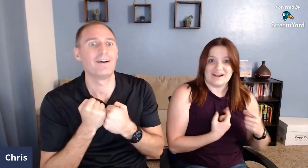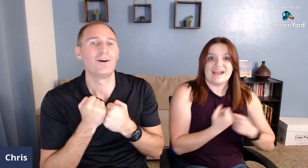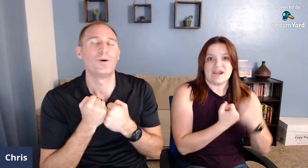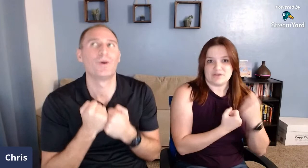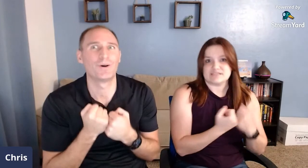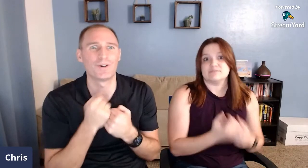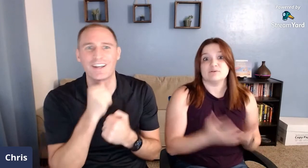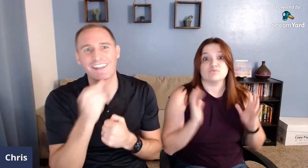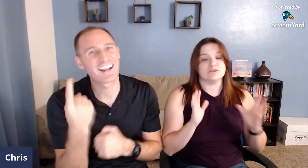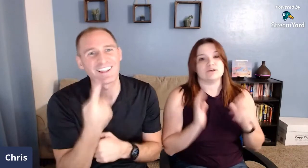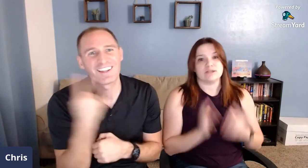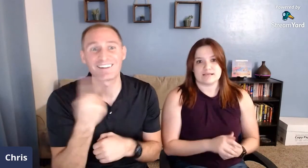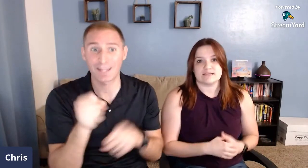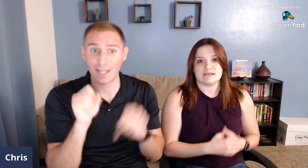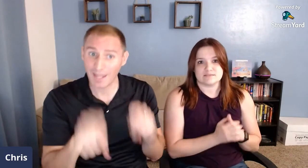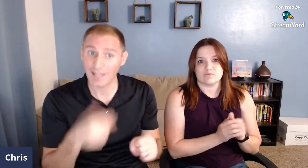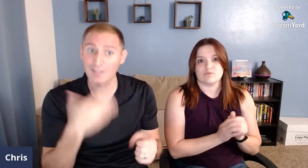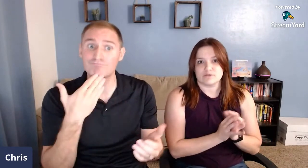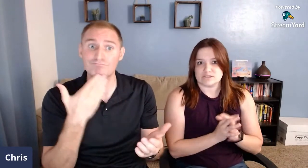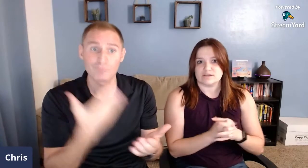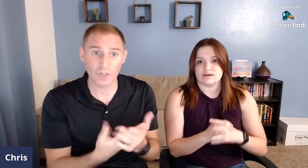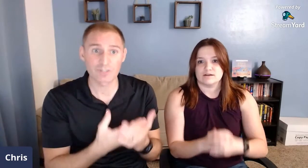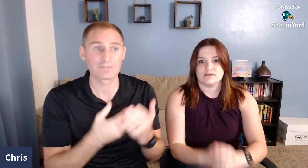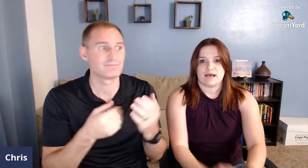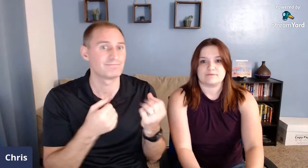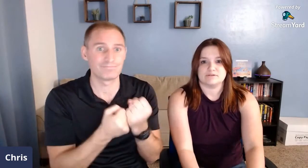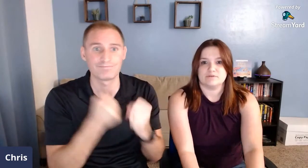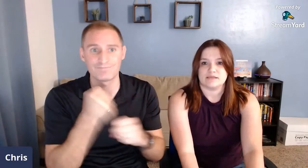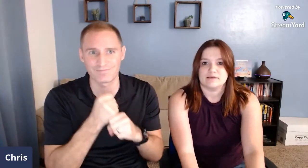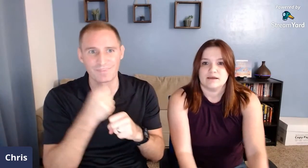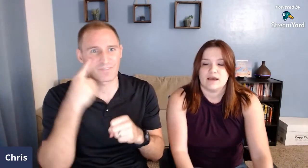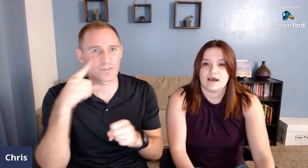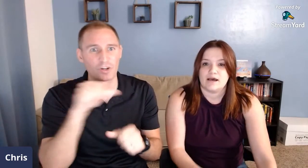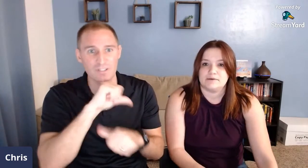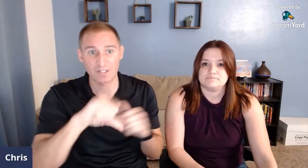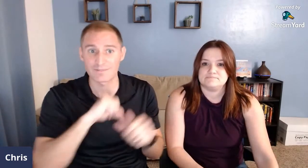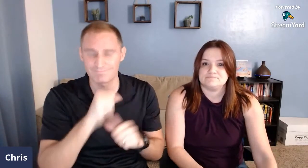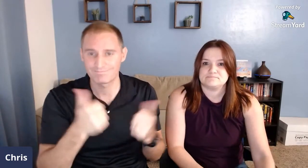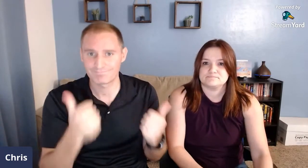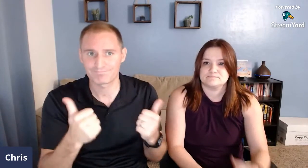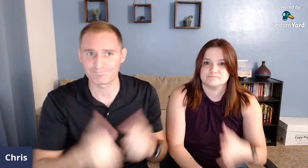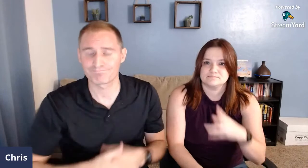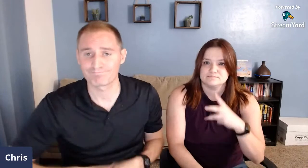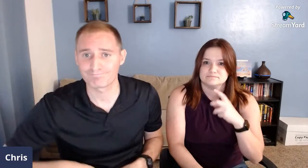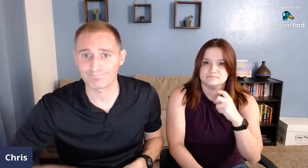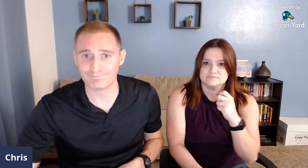alone here, and you guys can be a really good asset and support for each other. Absolutely.